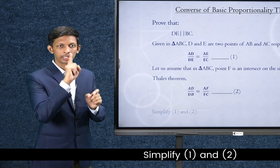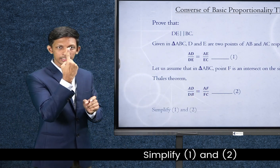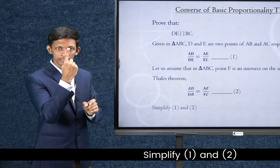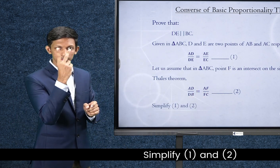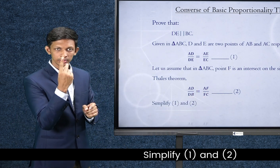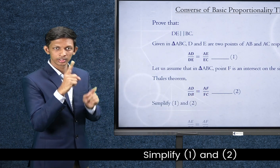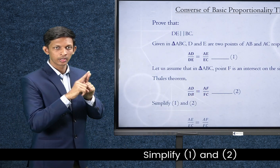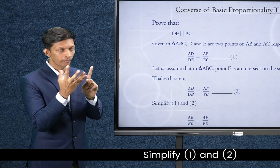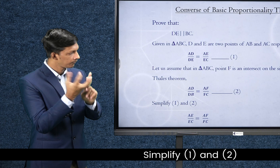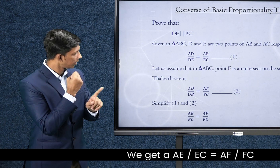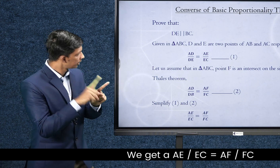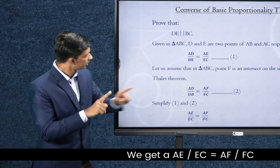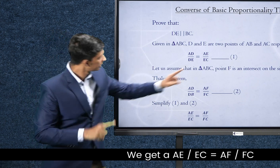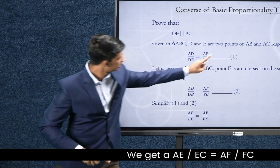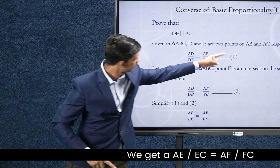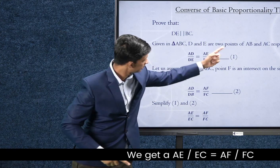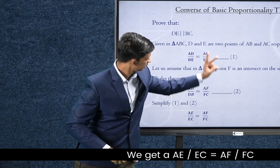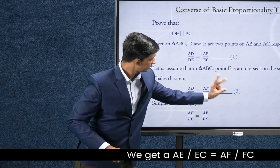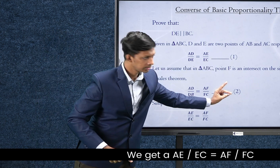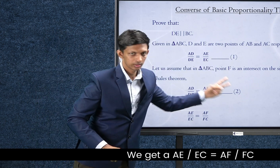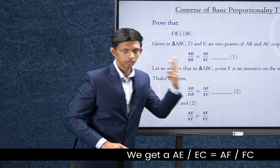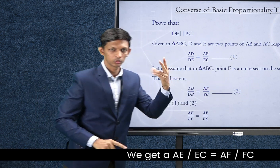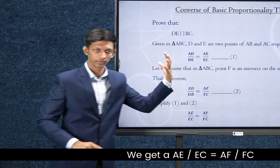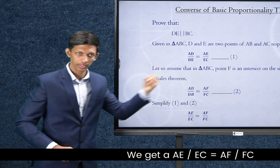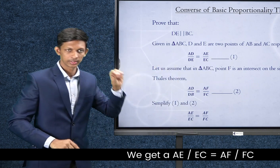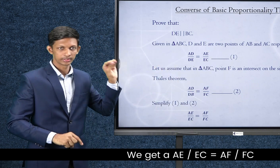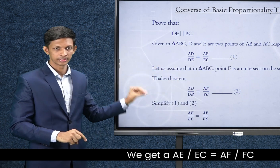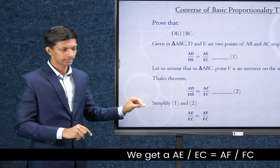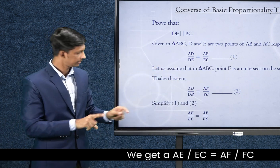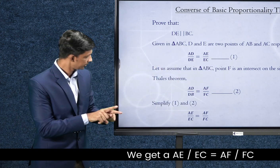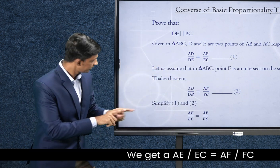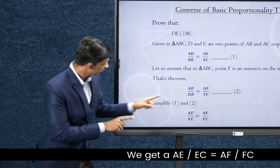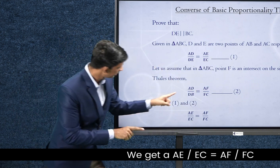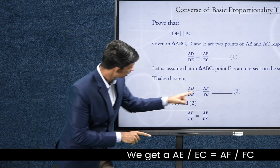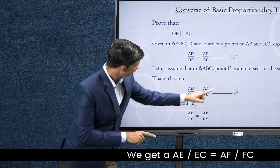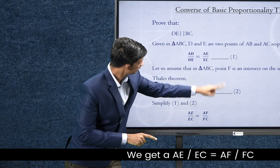Simplify 1 and 2, we get AE by EC is equal to AF by FC.